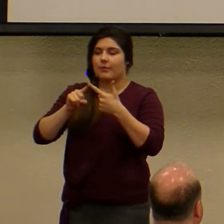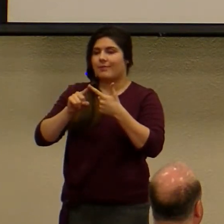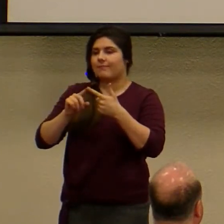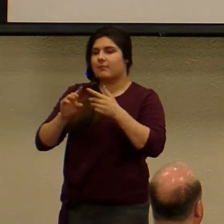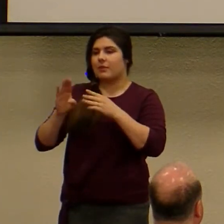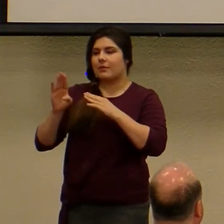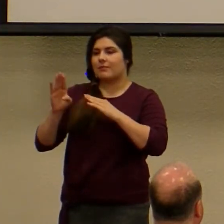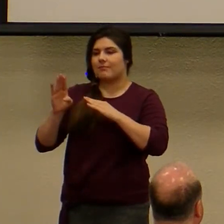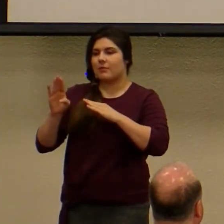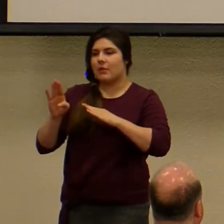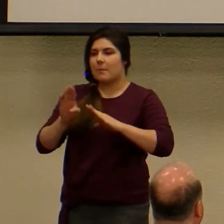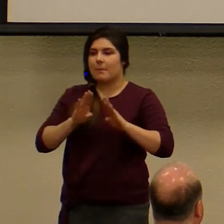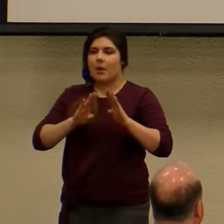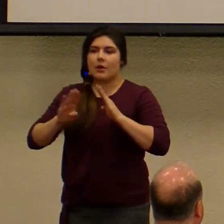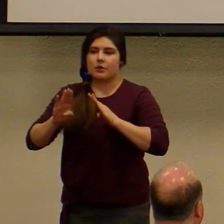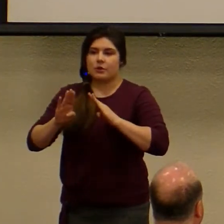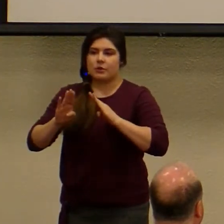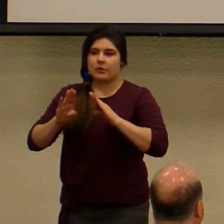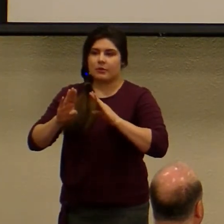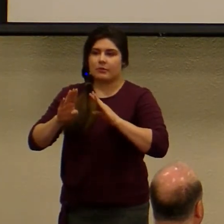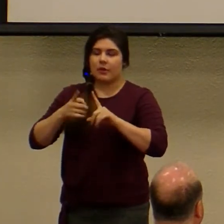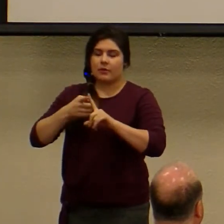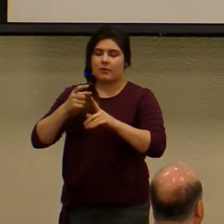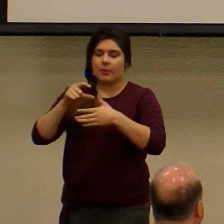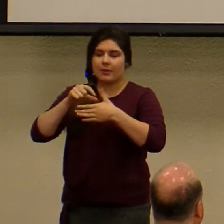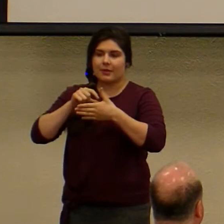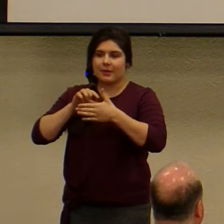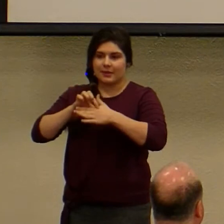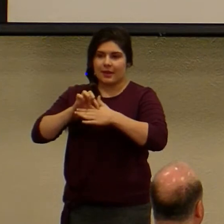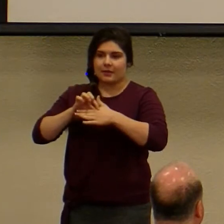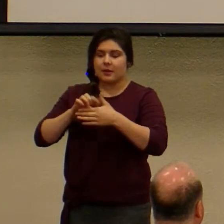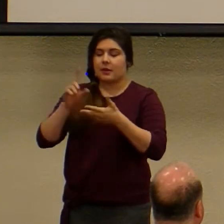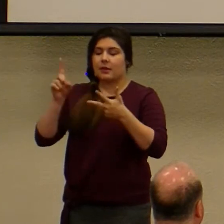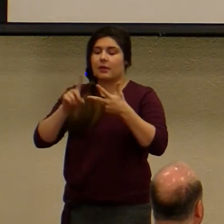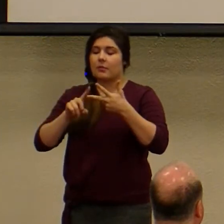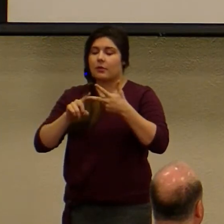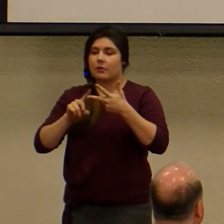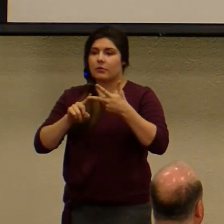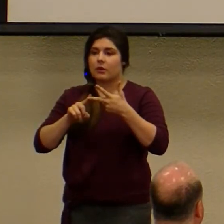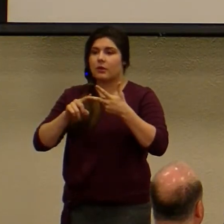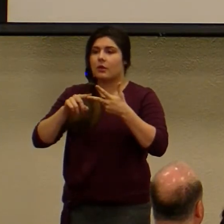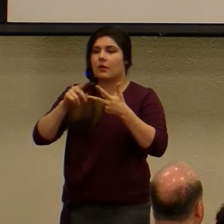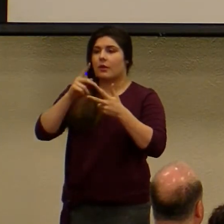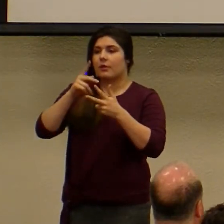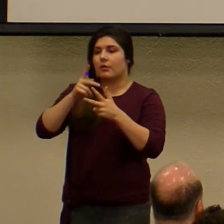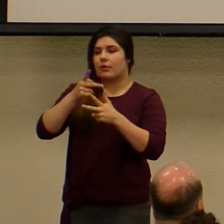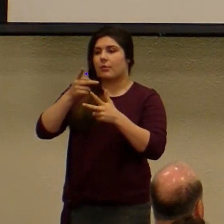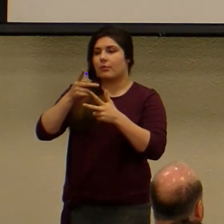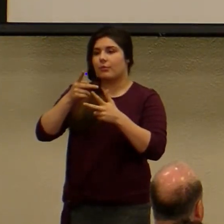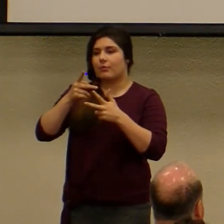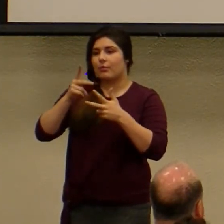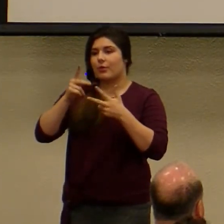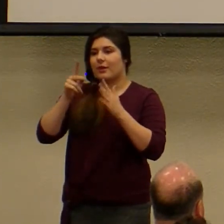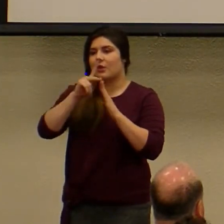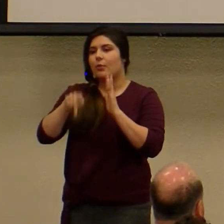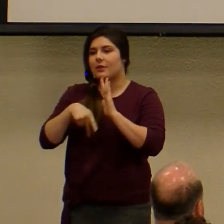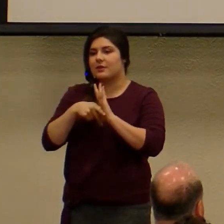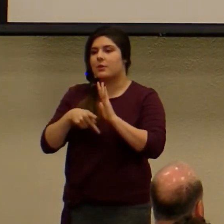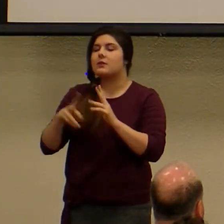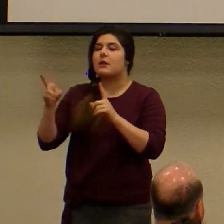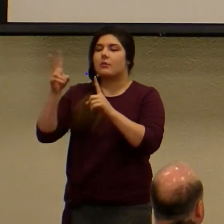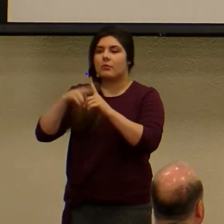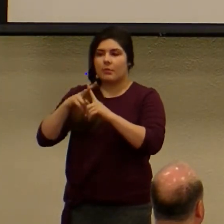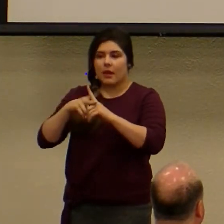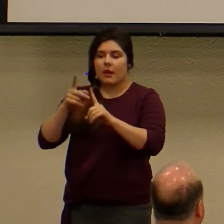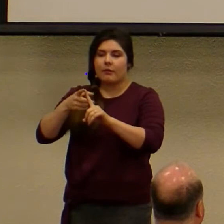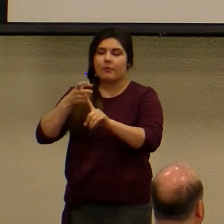that Peter prescribes from the text. And then number three, the principles that are practically applied